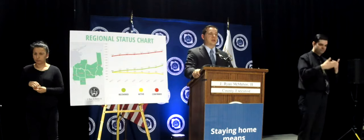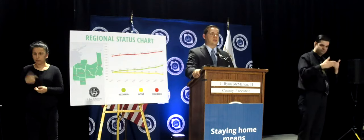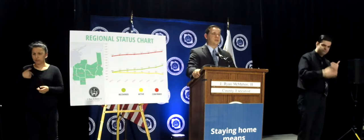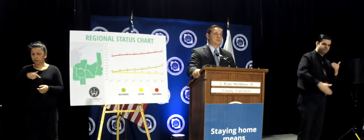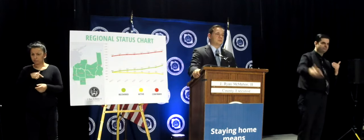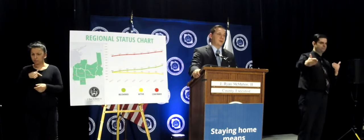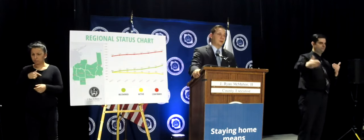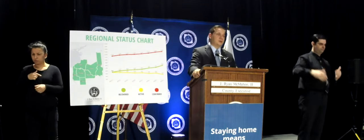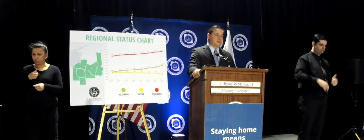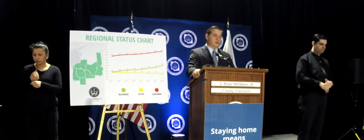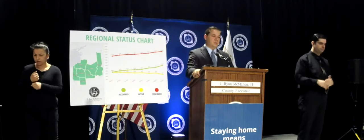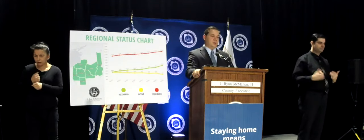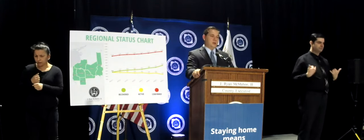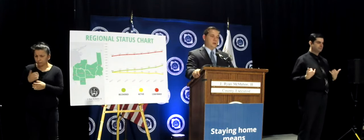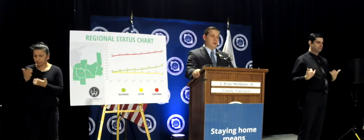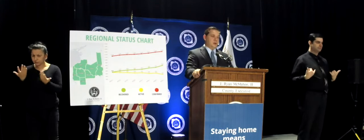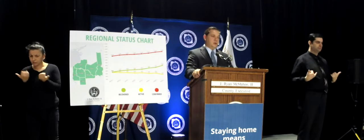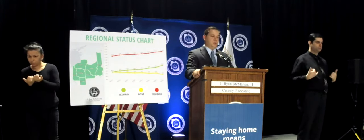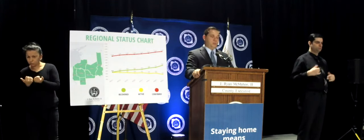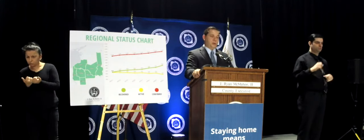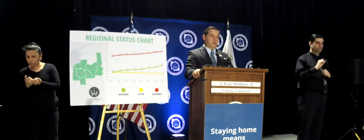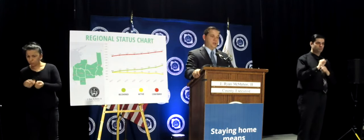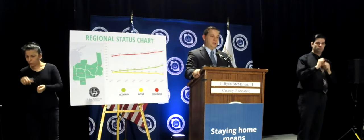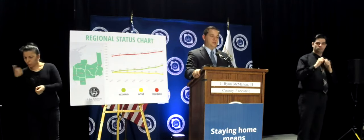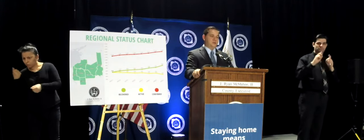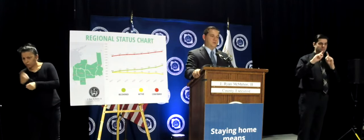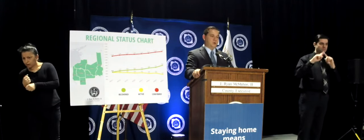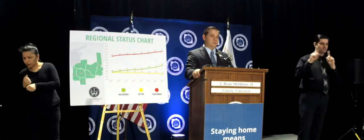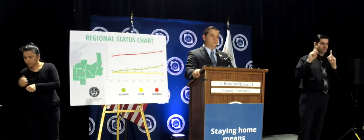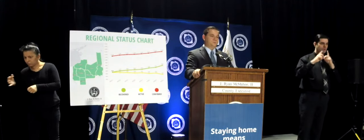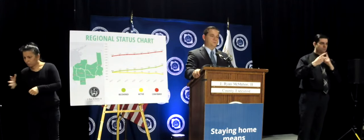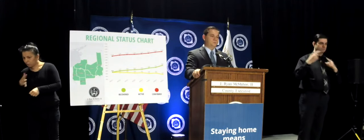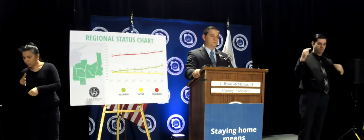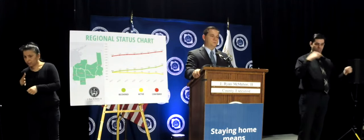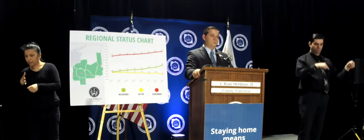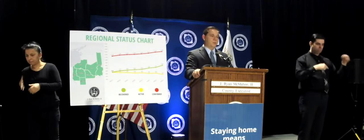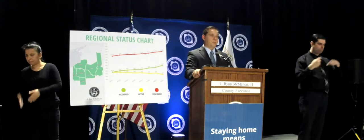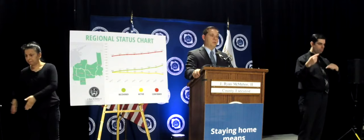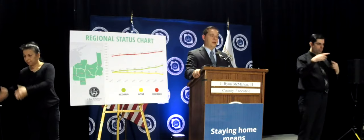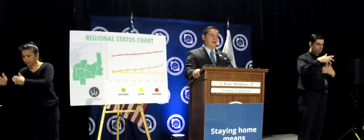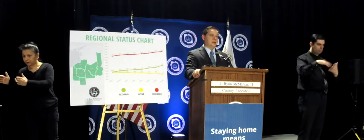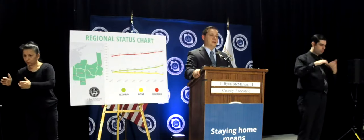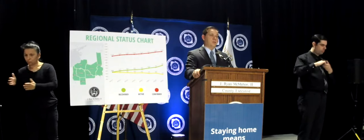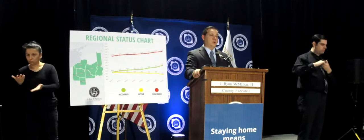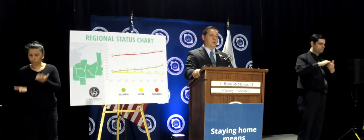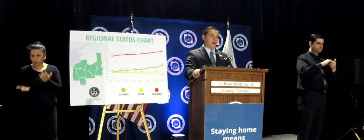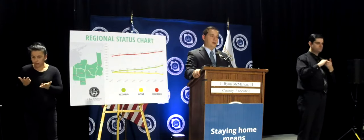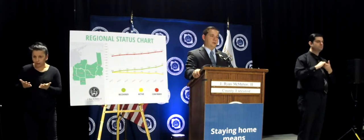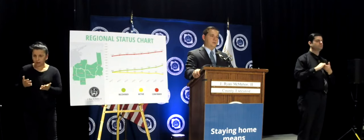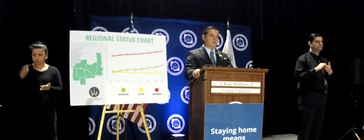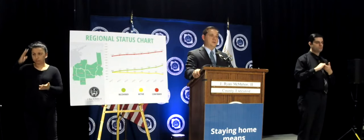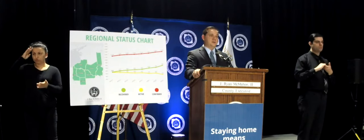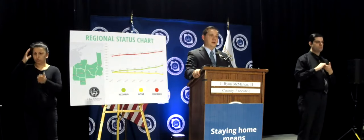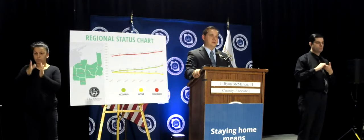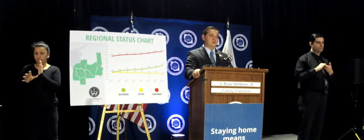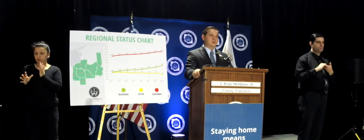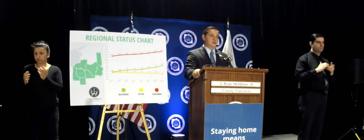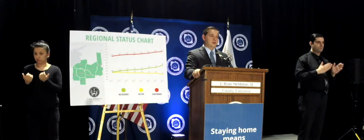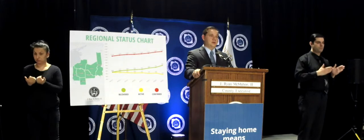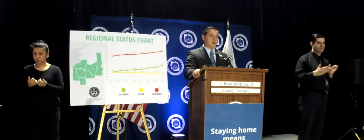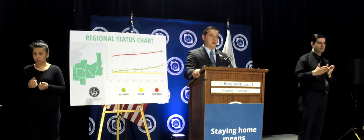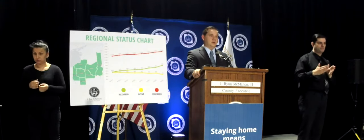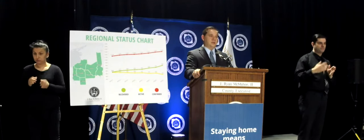going to change. I think there's going to be a new appreciation for planning and preparing for these